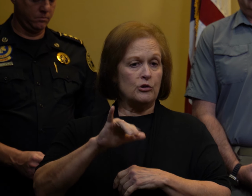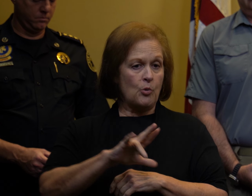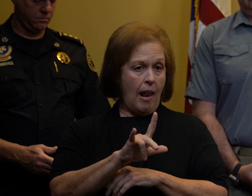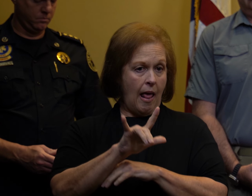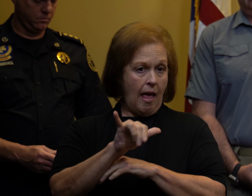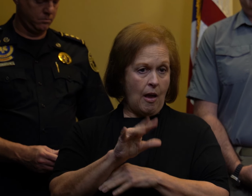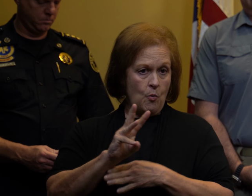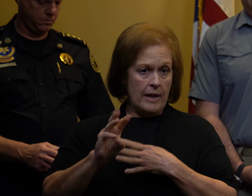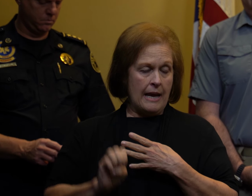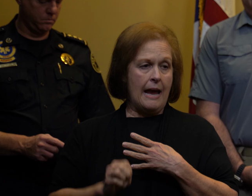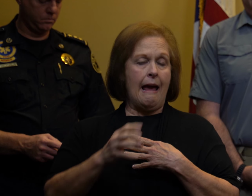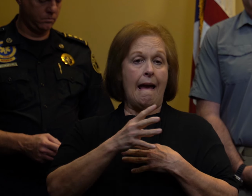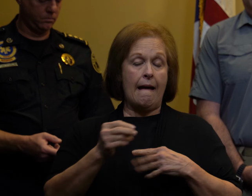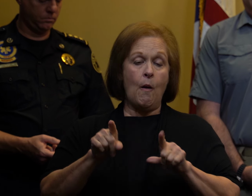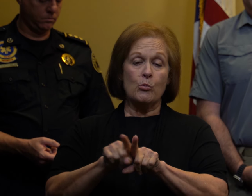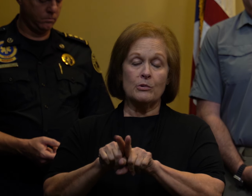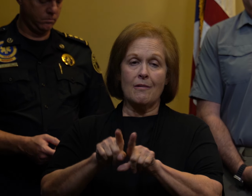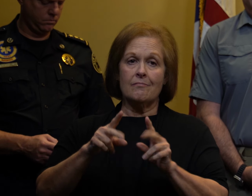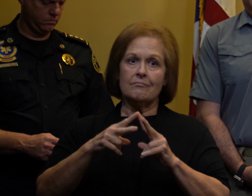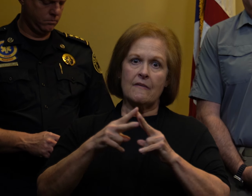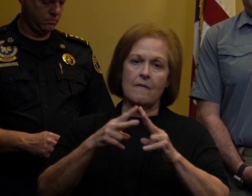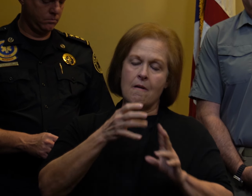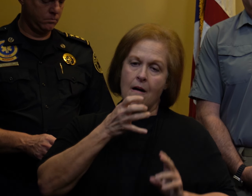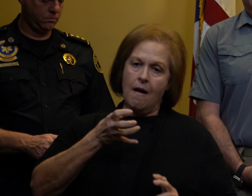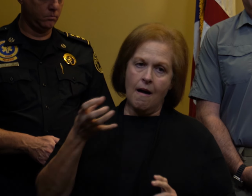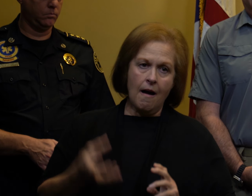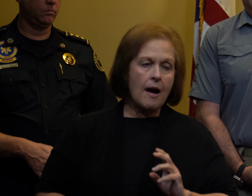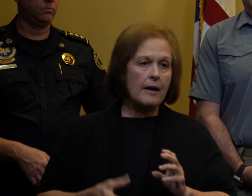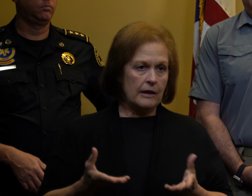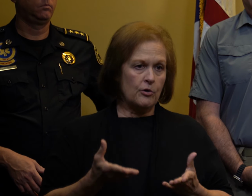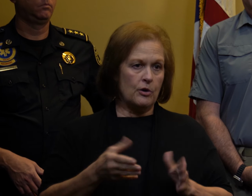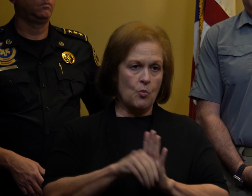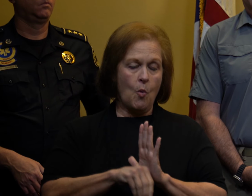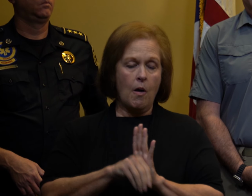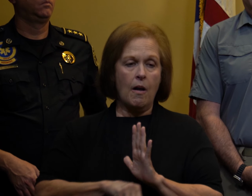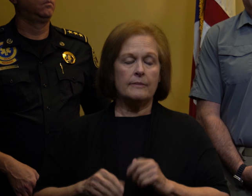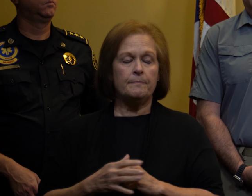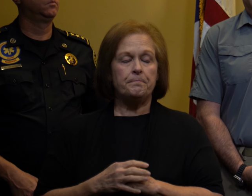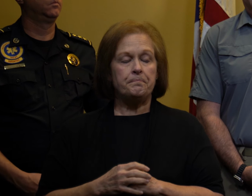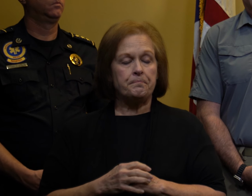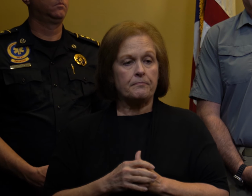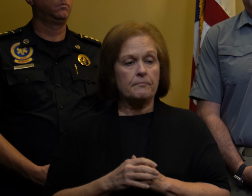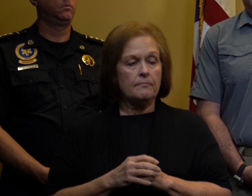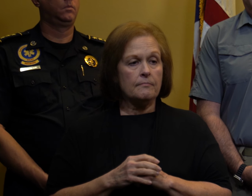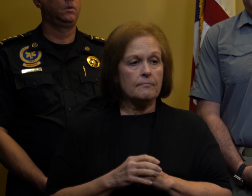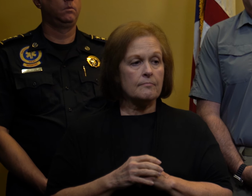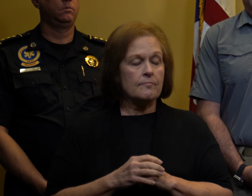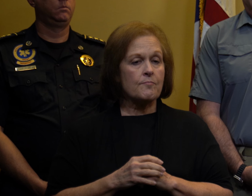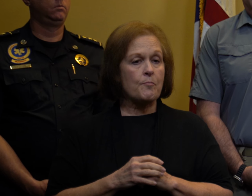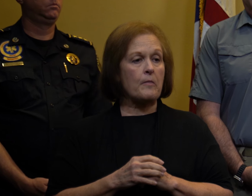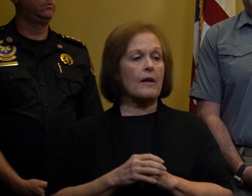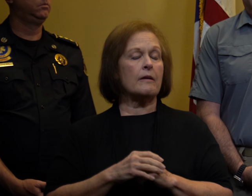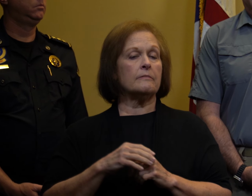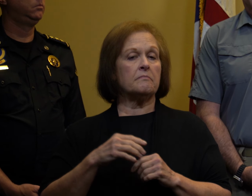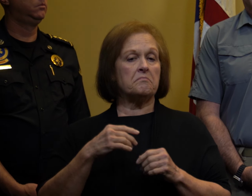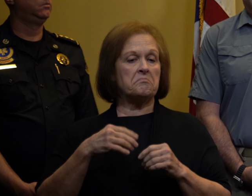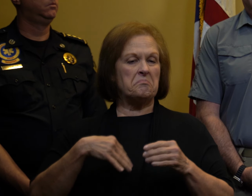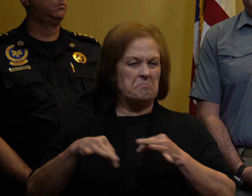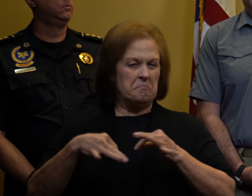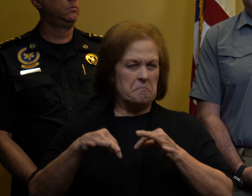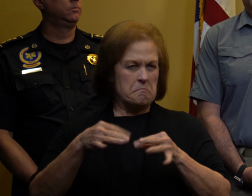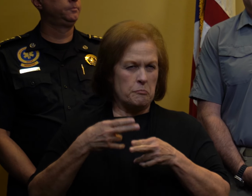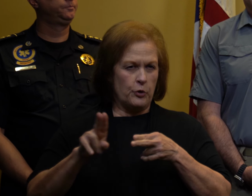and extreme heat in the city of New Orleans. But as I do, I'll start with some brief comments and